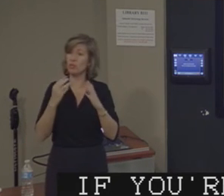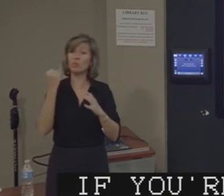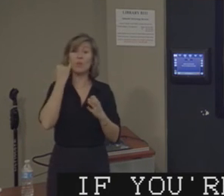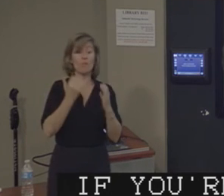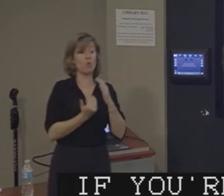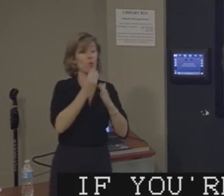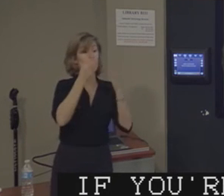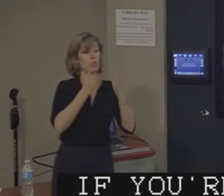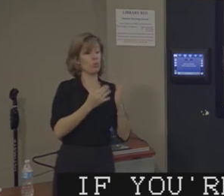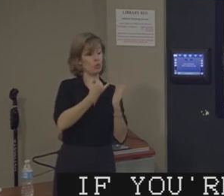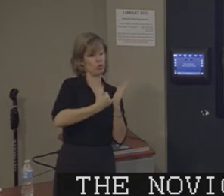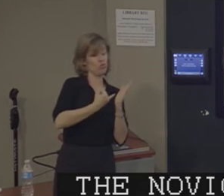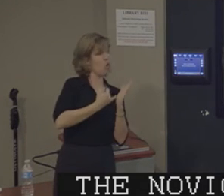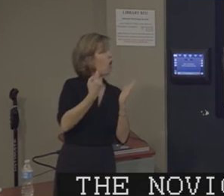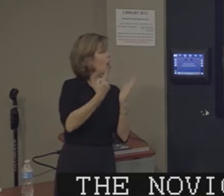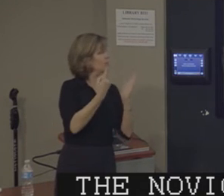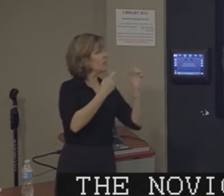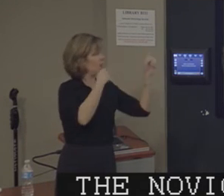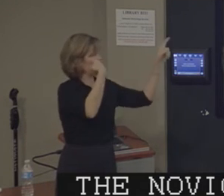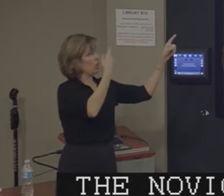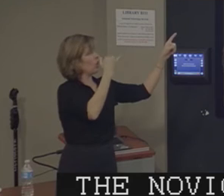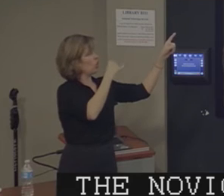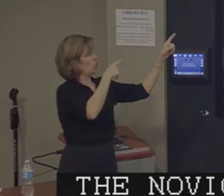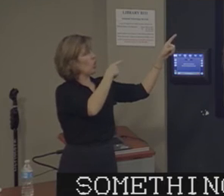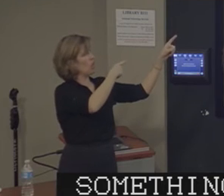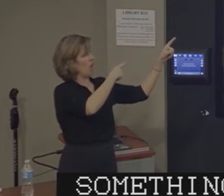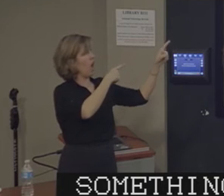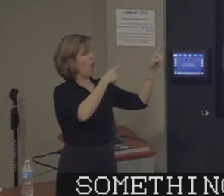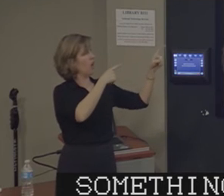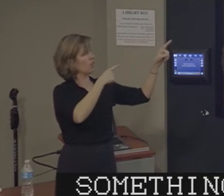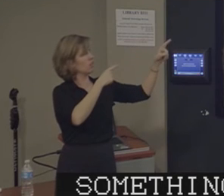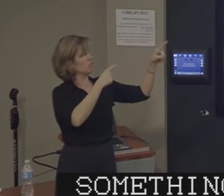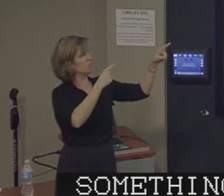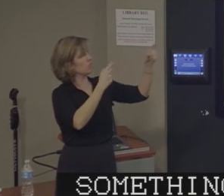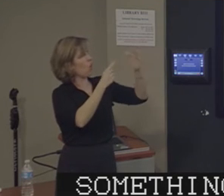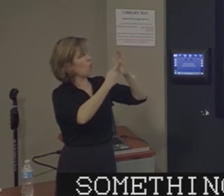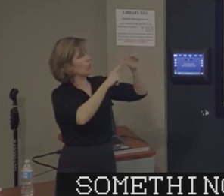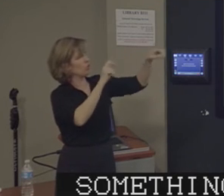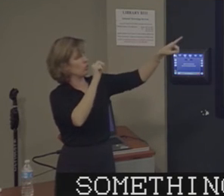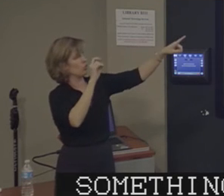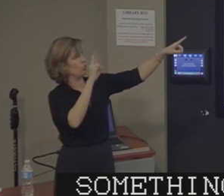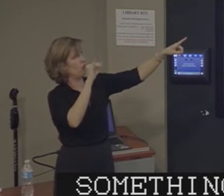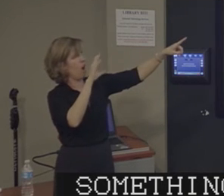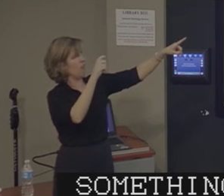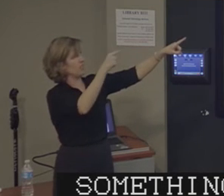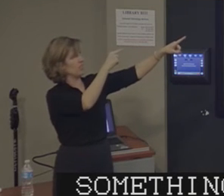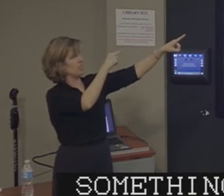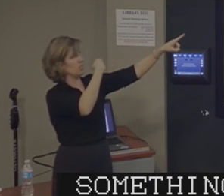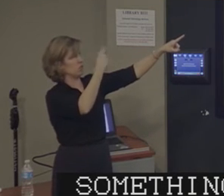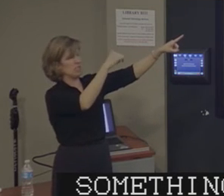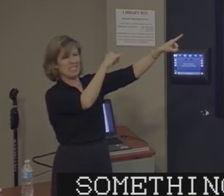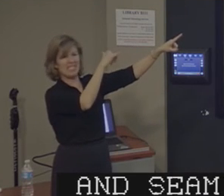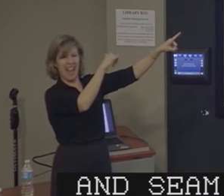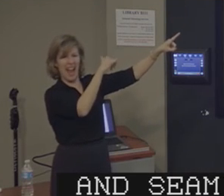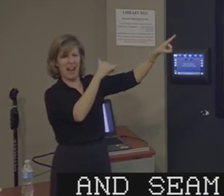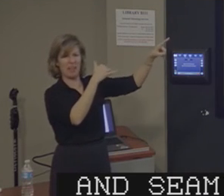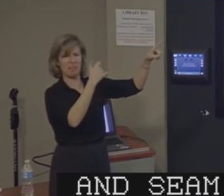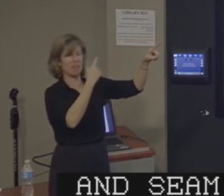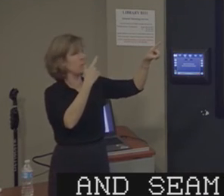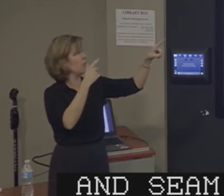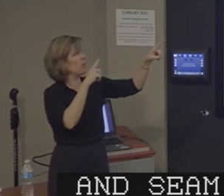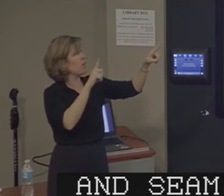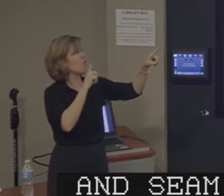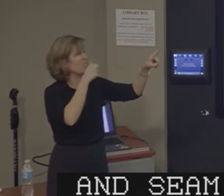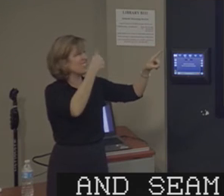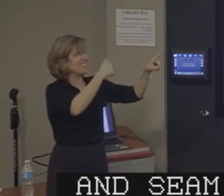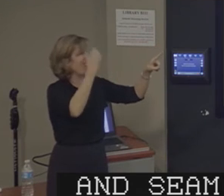and seemingly very faithful to the original, but there's no real understanding, whereas the expert may draw something that looks a lot cruder, but it has a